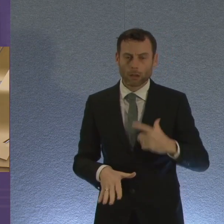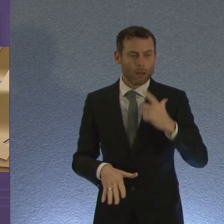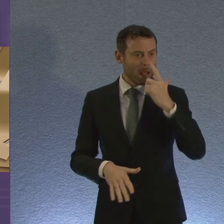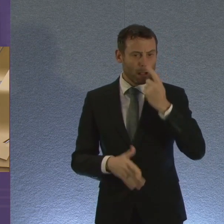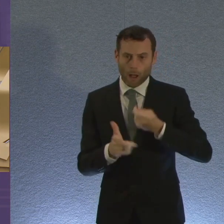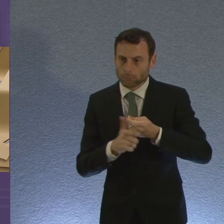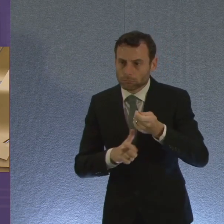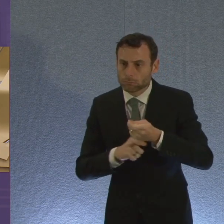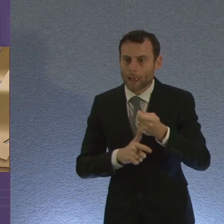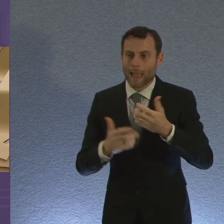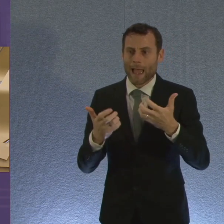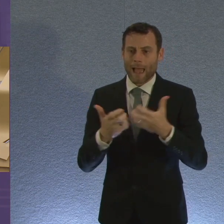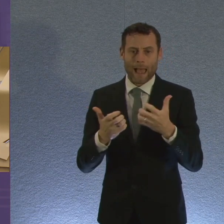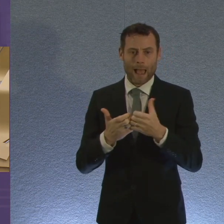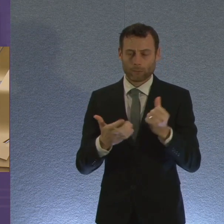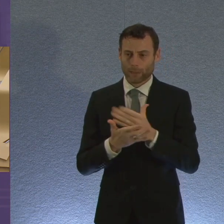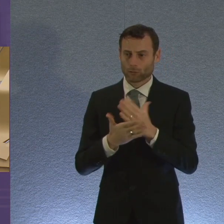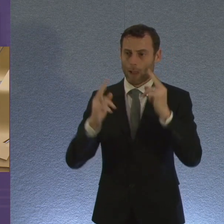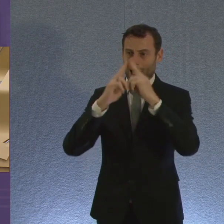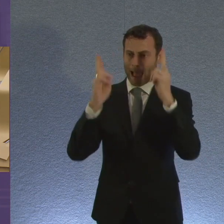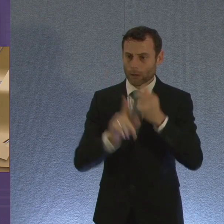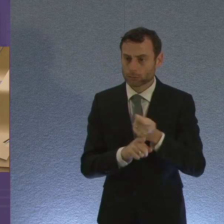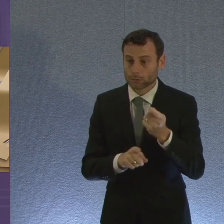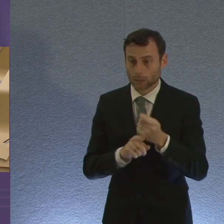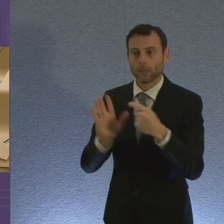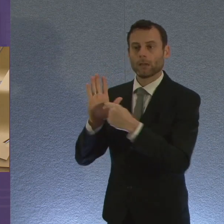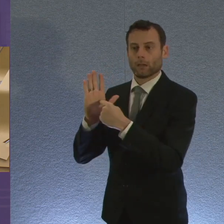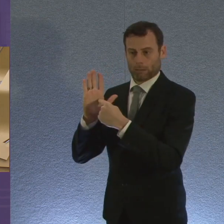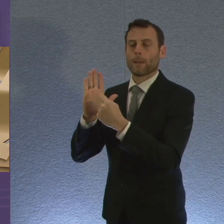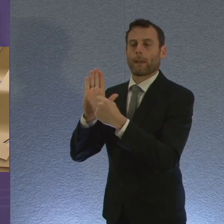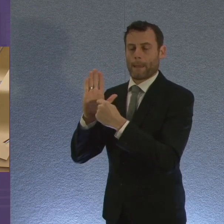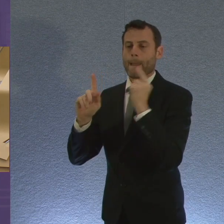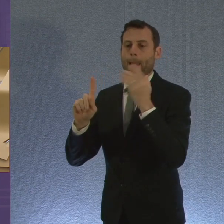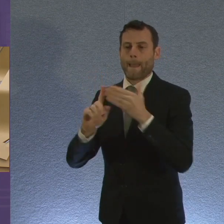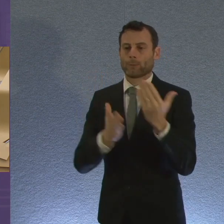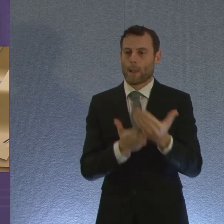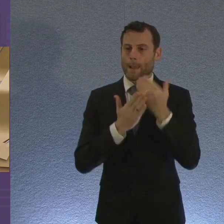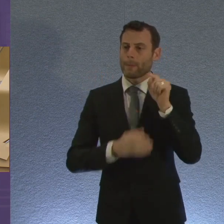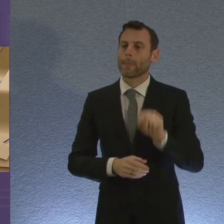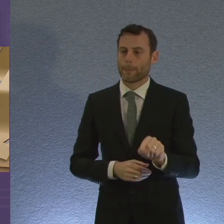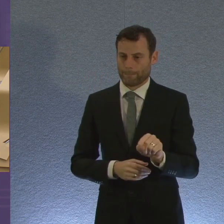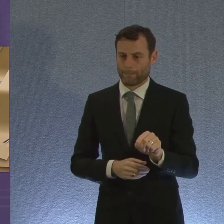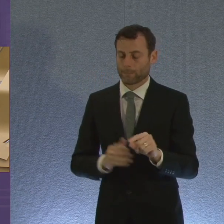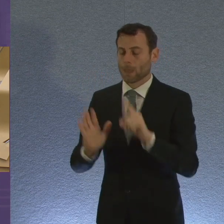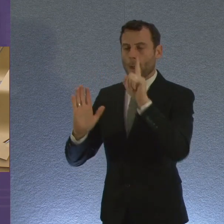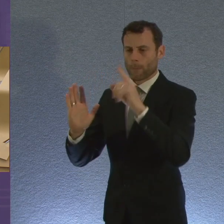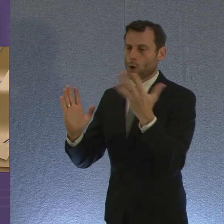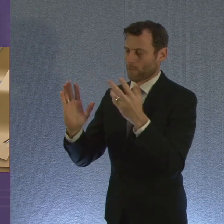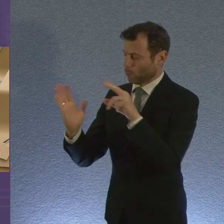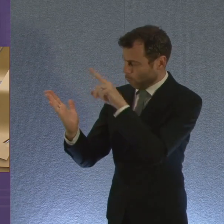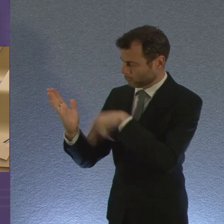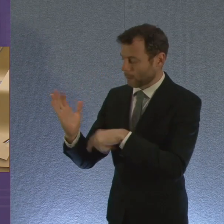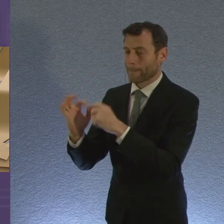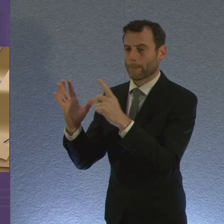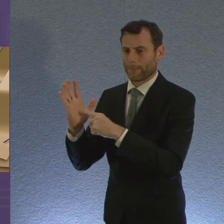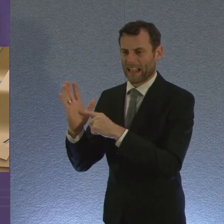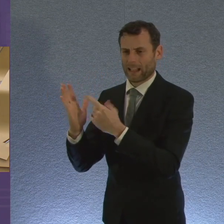But the bill also makes dramatic changes to our laws that many of us will find uncomfortable and challenging. And I don't shirk from